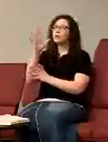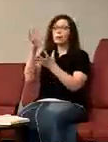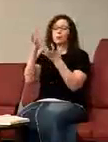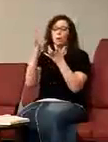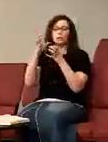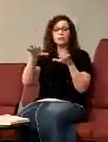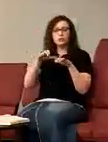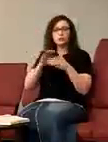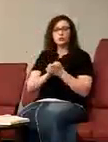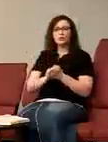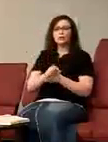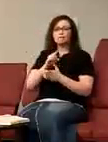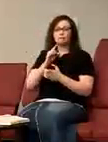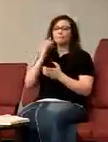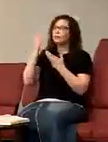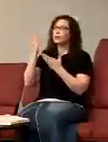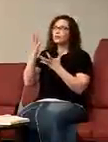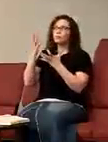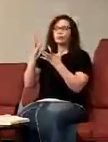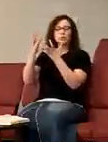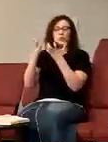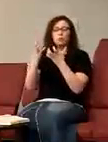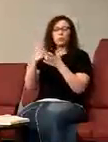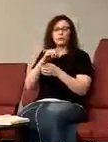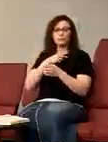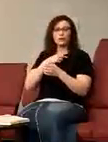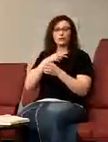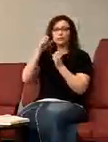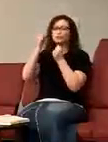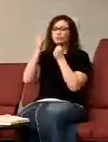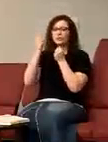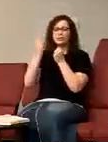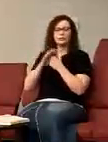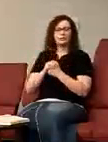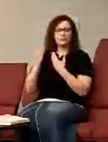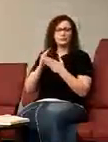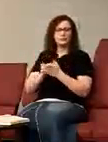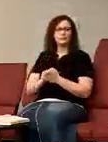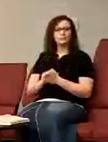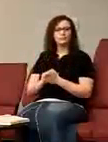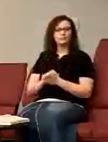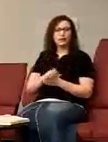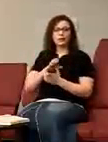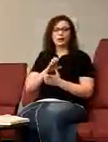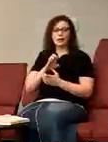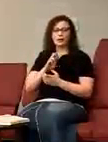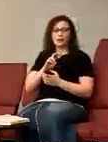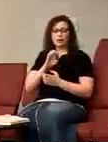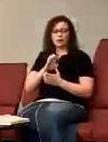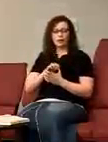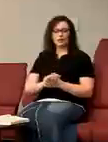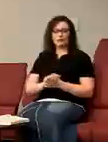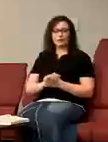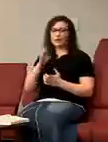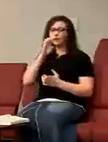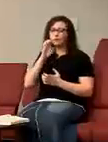And so, it's funny because Eve convinced her husband to take that.